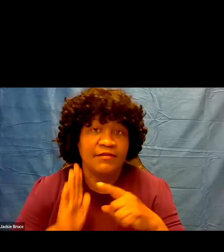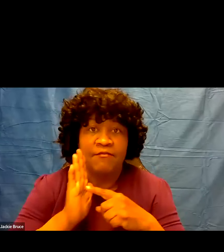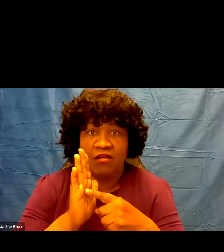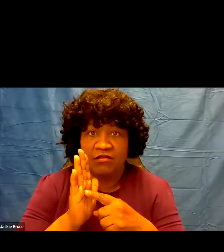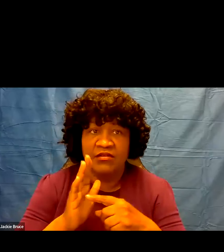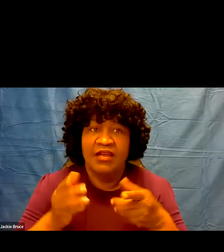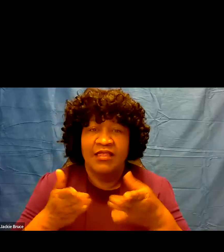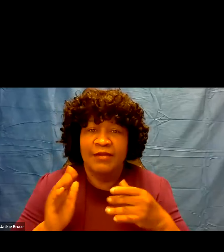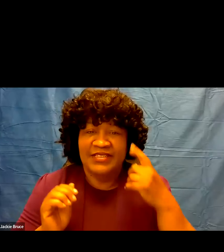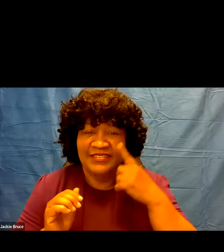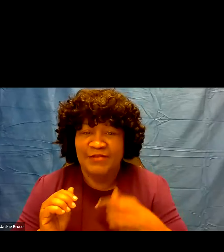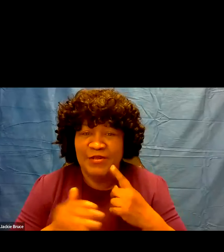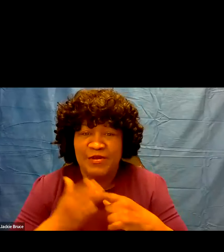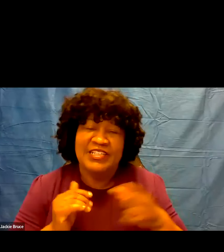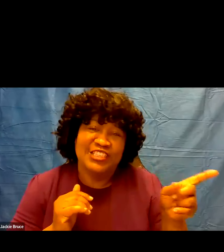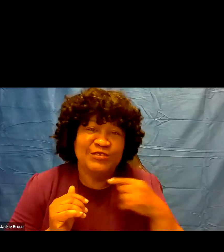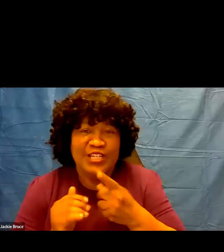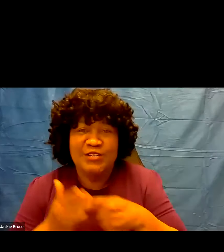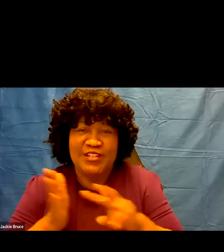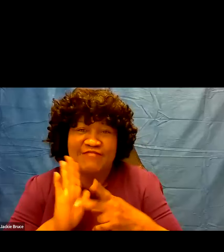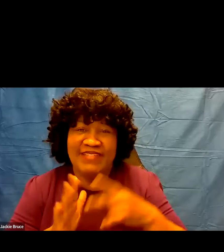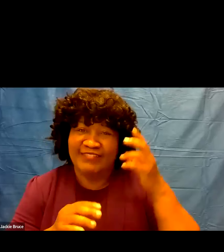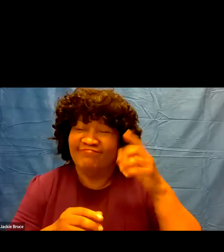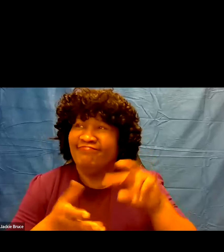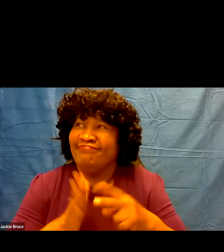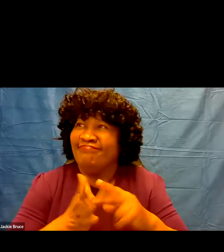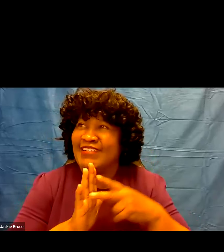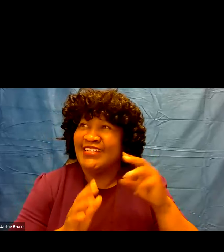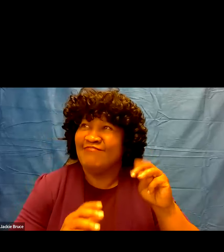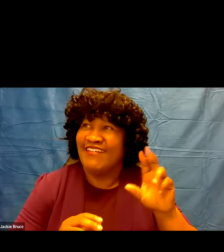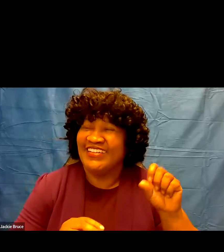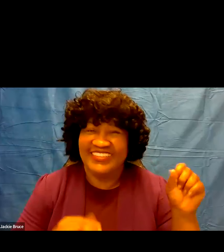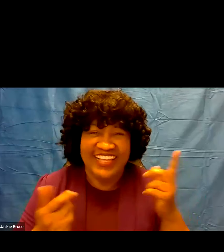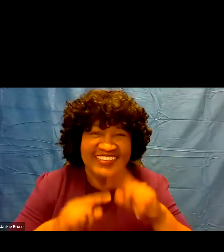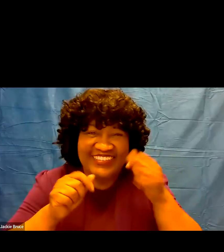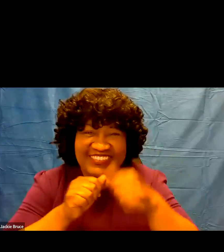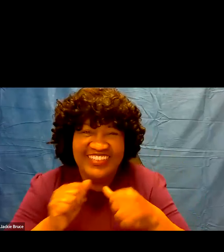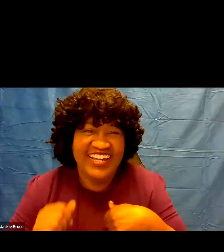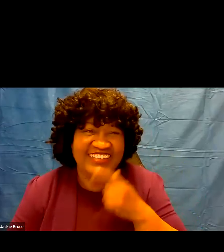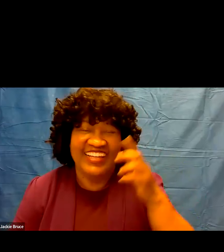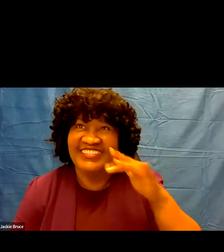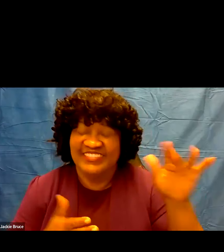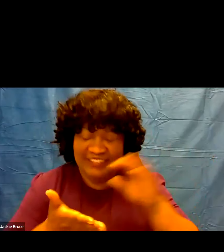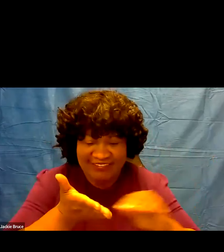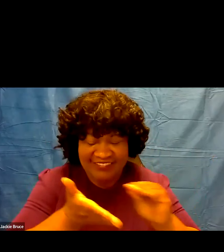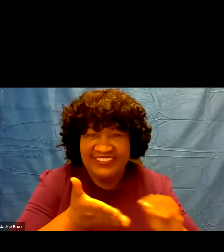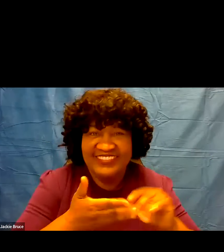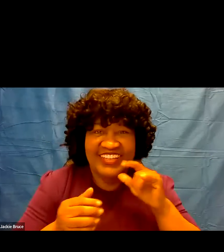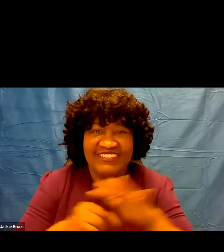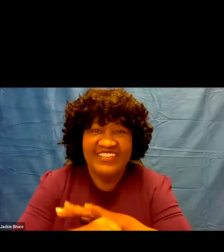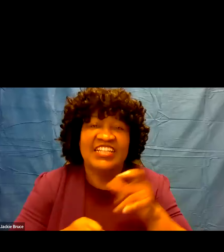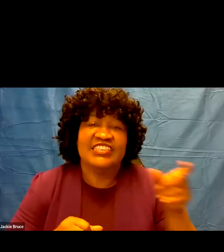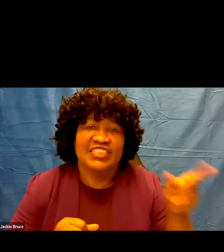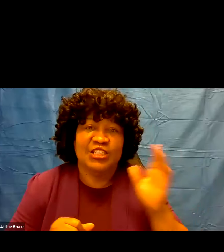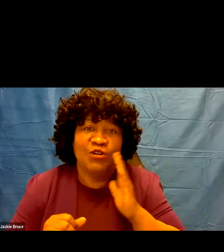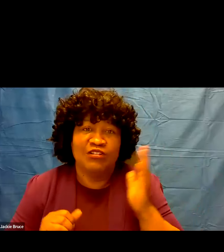myself what that, she will explain to you what that acronym stands for. I apologize. I did not spell it out in my notes here, but she's going to